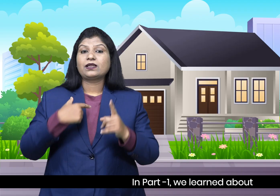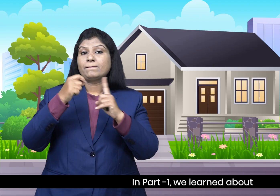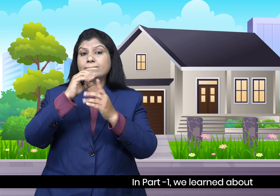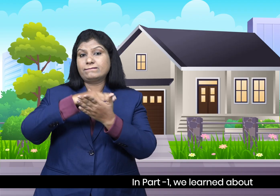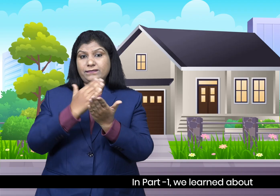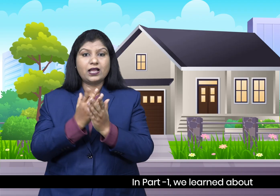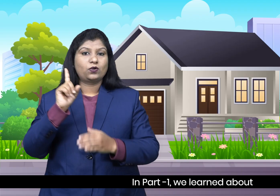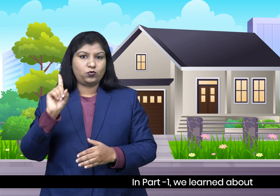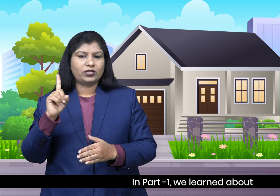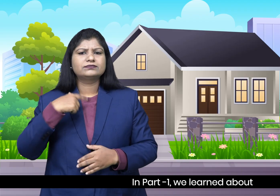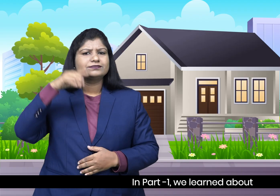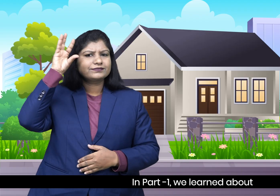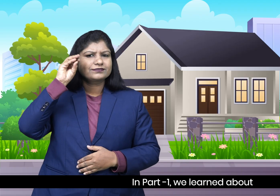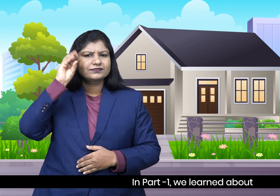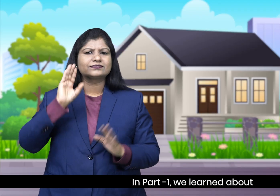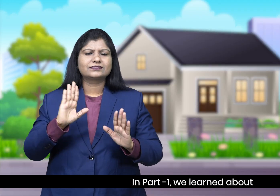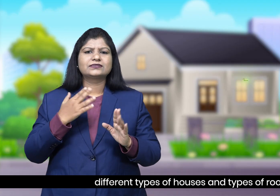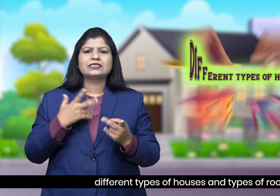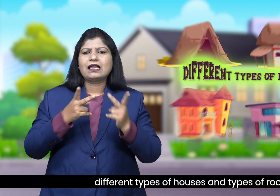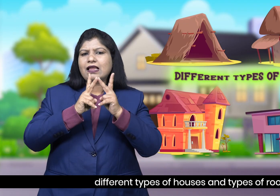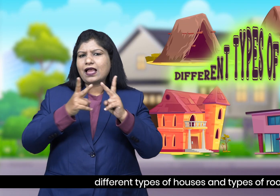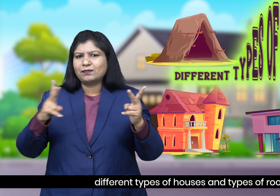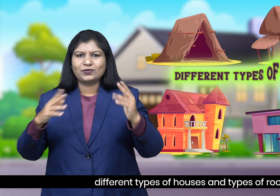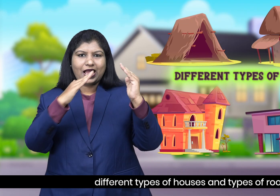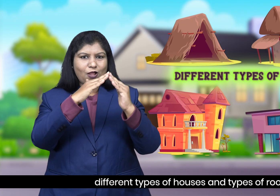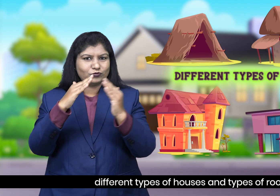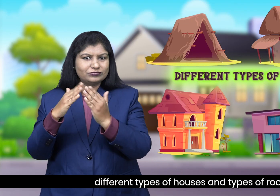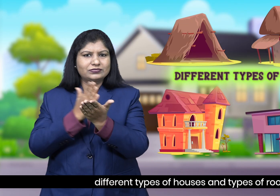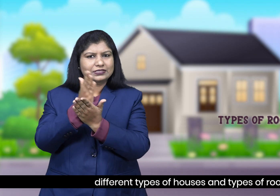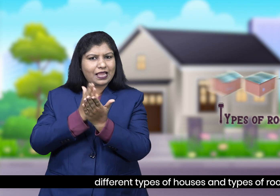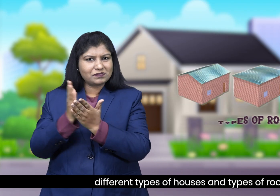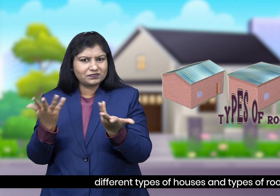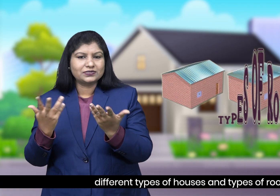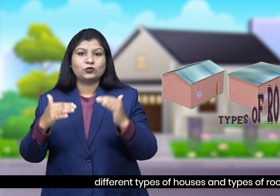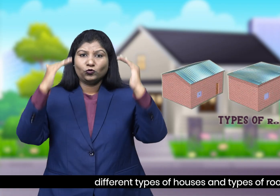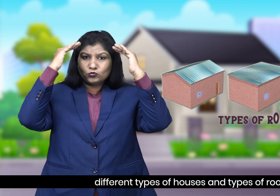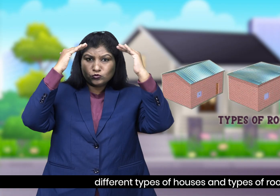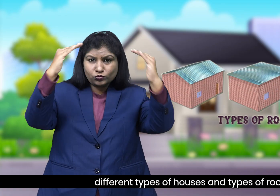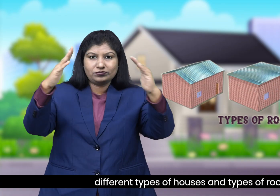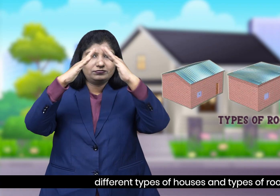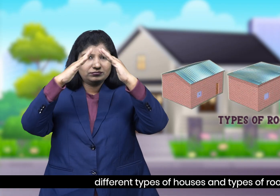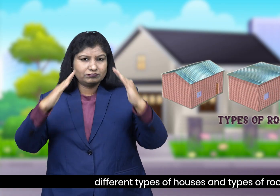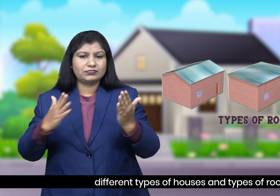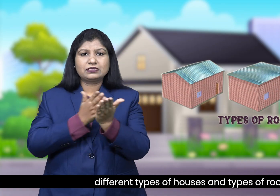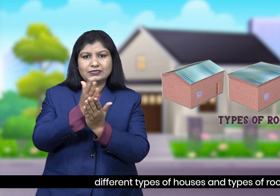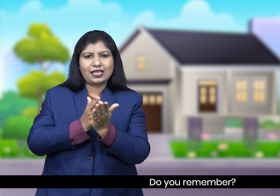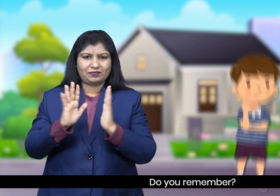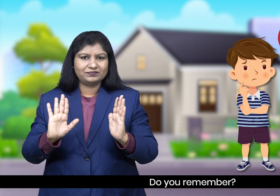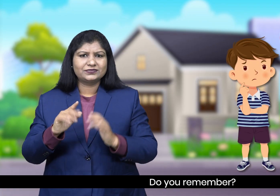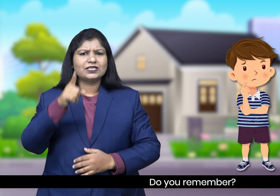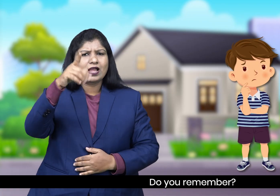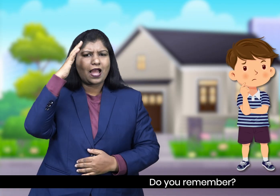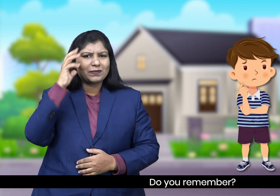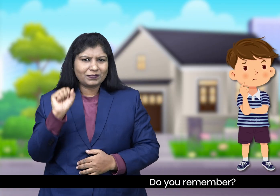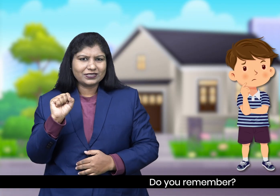In Part 1, we learned about different types of houses and types of roofs. Do